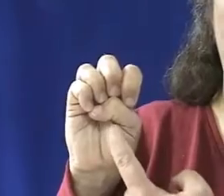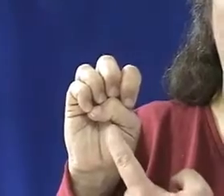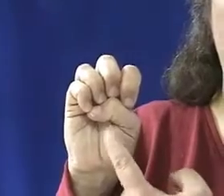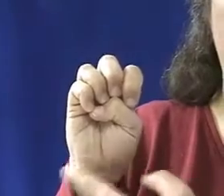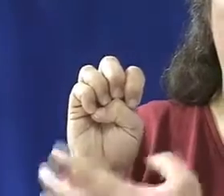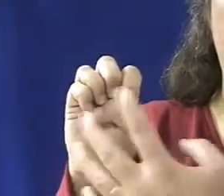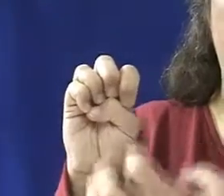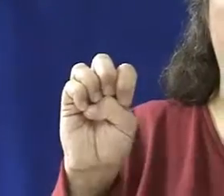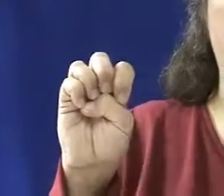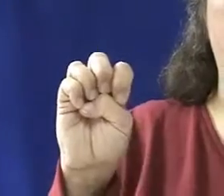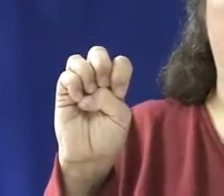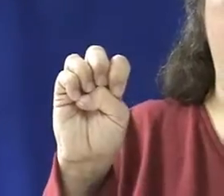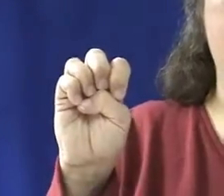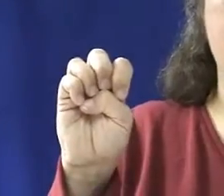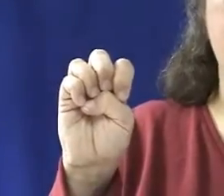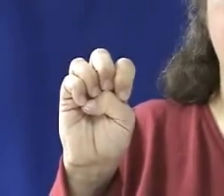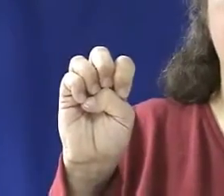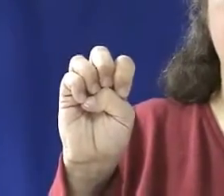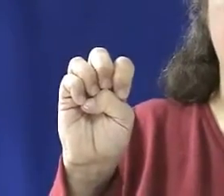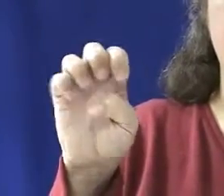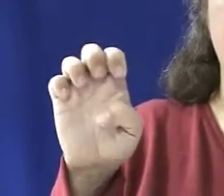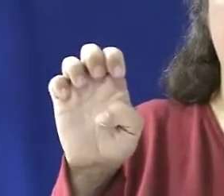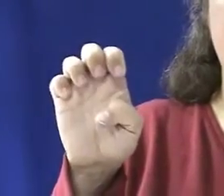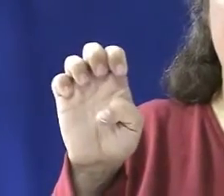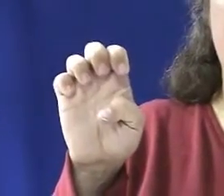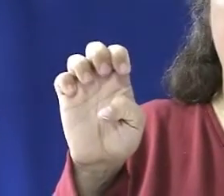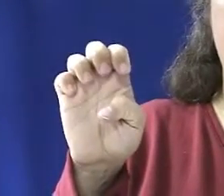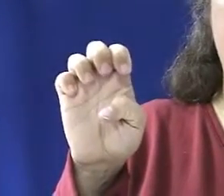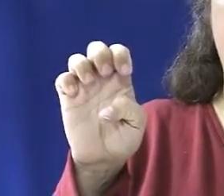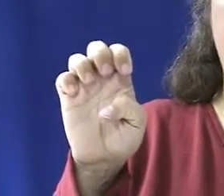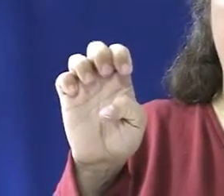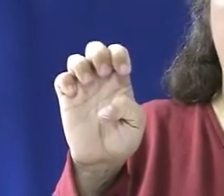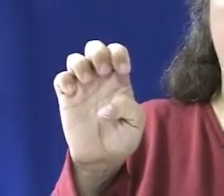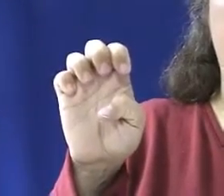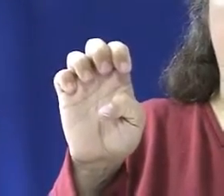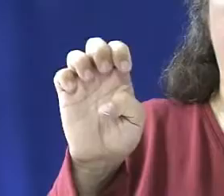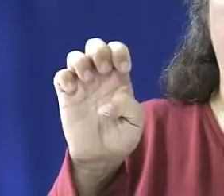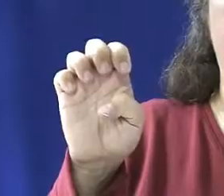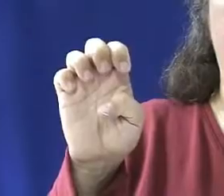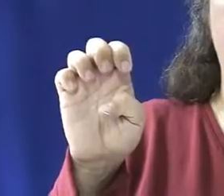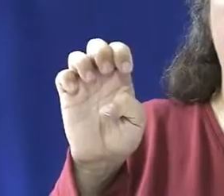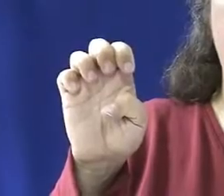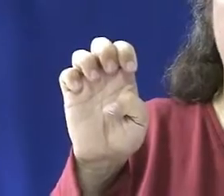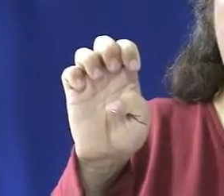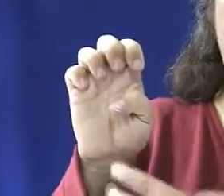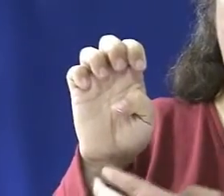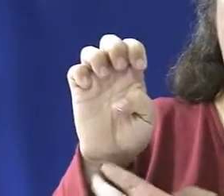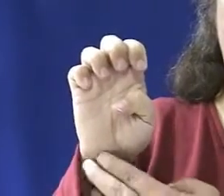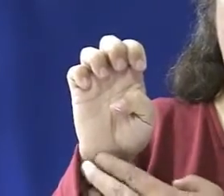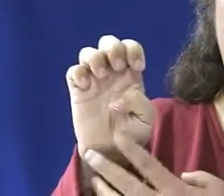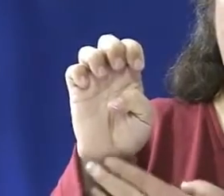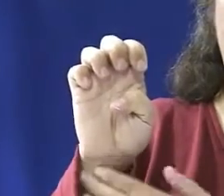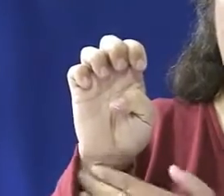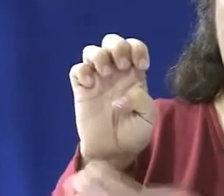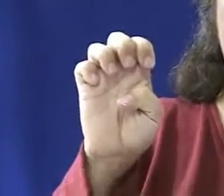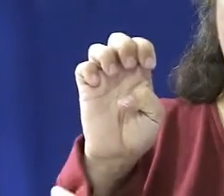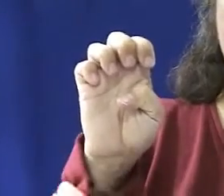here. Everything else is relaxed. Some people do this kind of E, and there every muscle in the hand, every muscle in the wrist, and